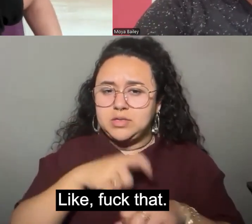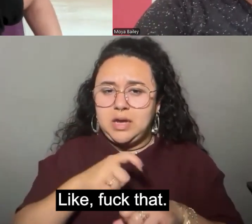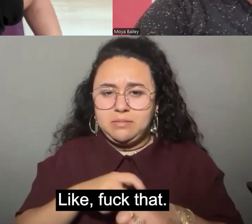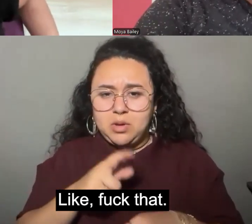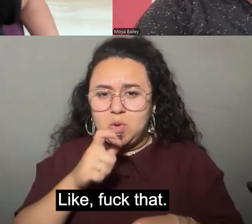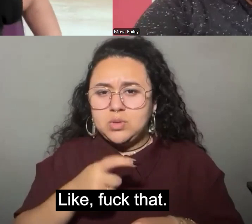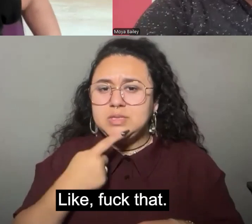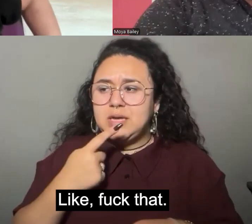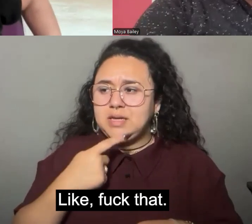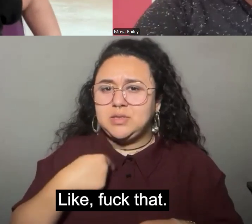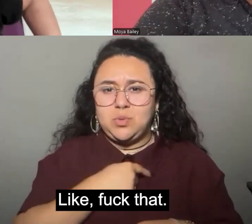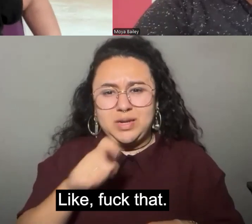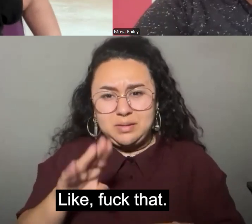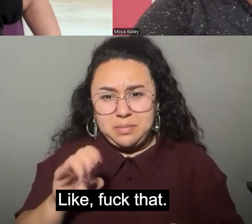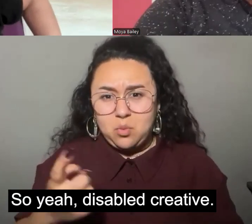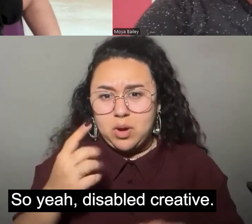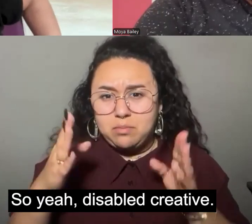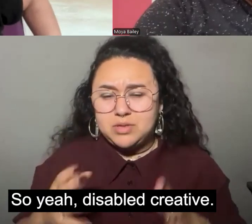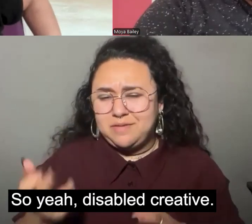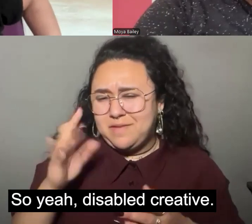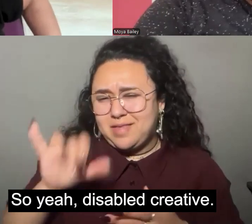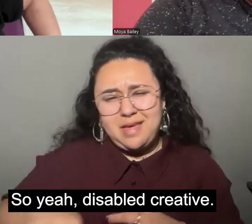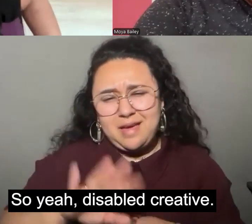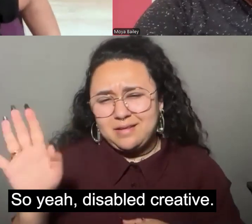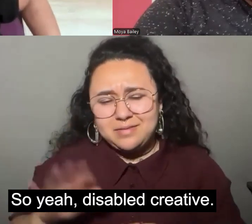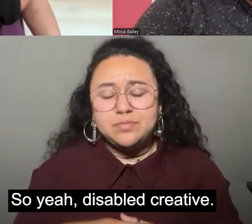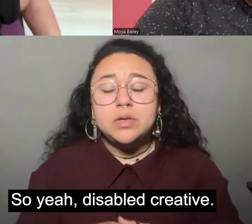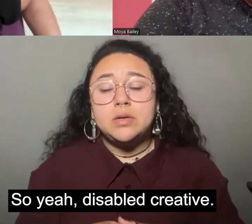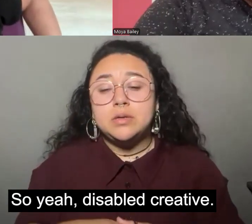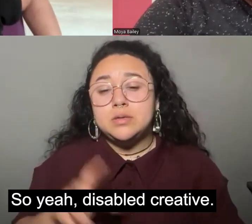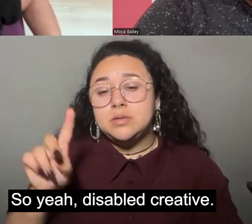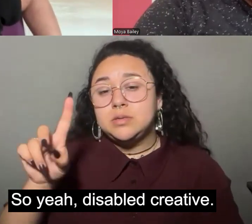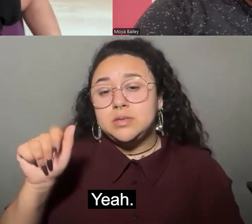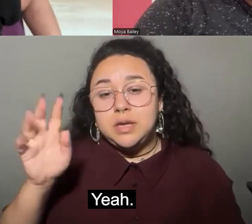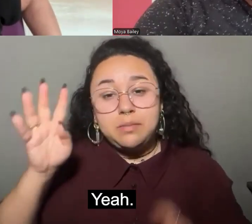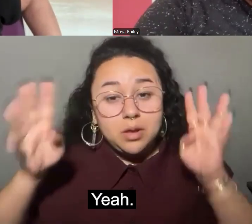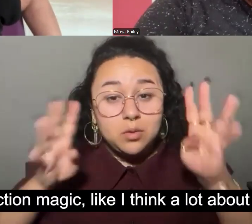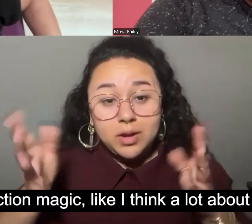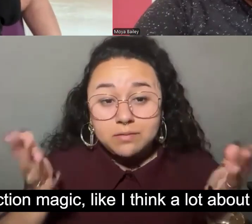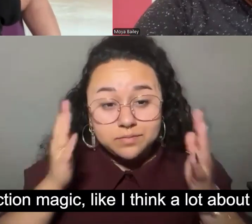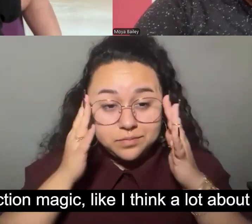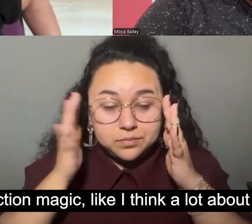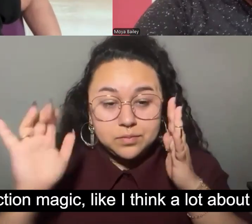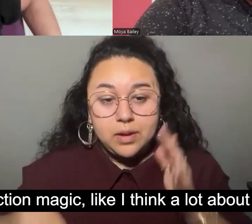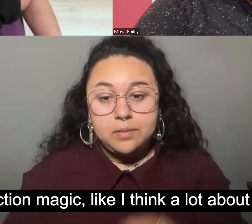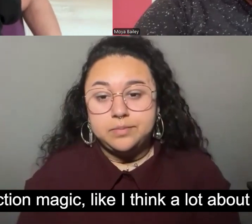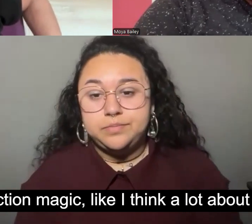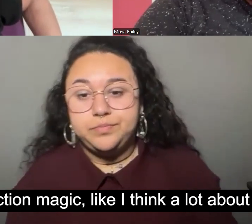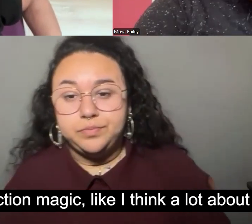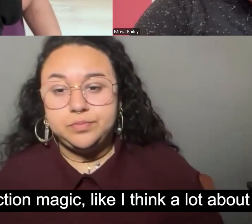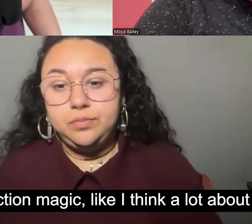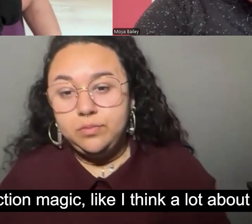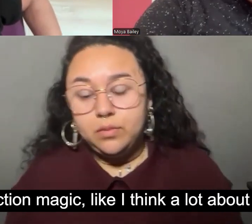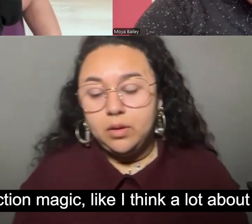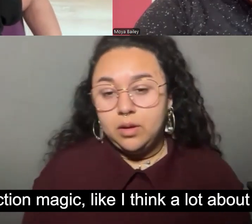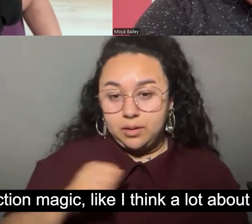person? Like, fuck that. And so, yeah, disabled creative. Yeah. And protection magic.